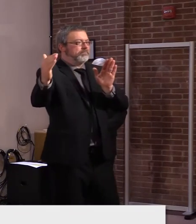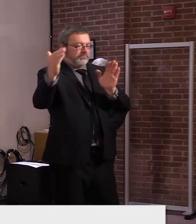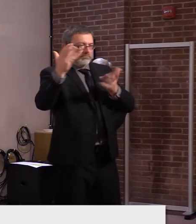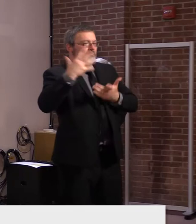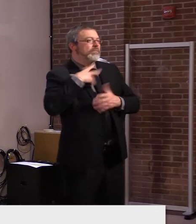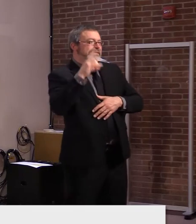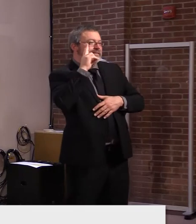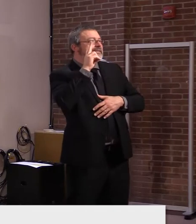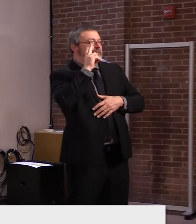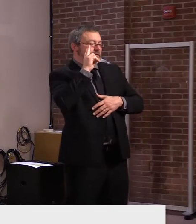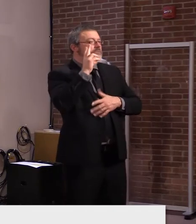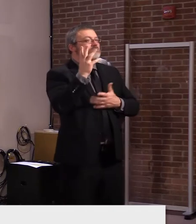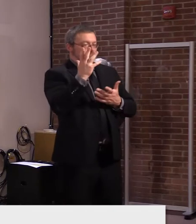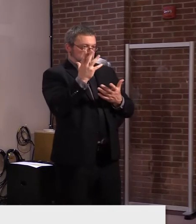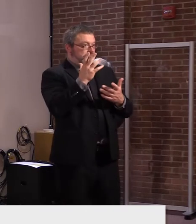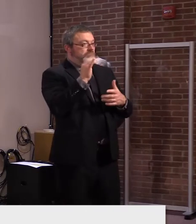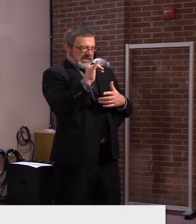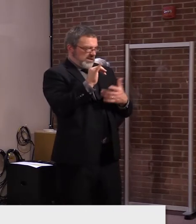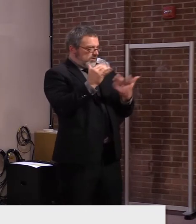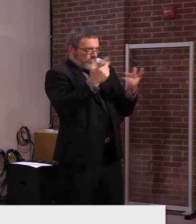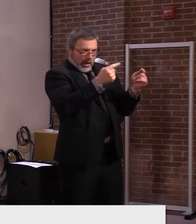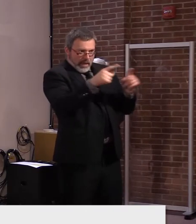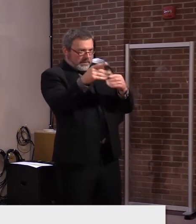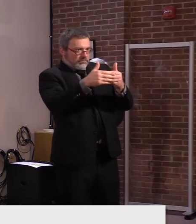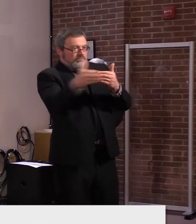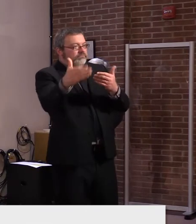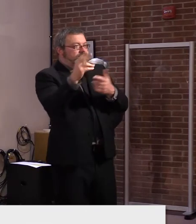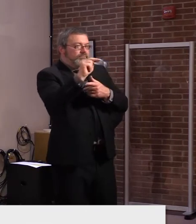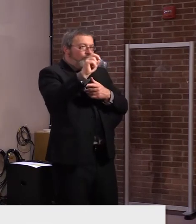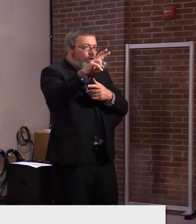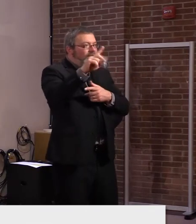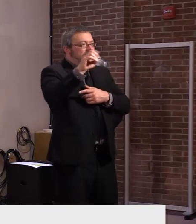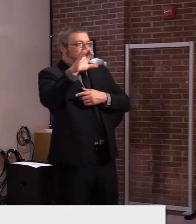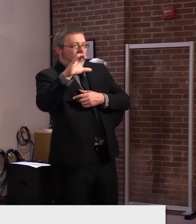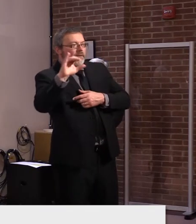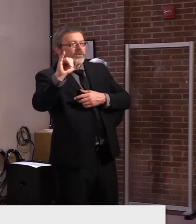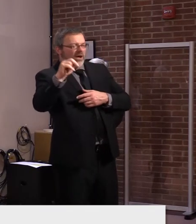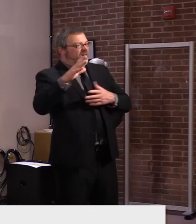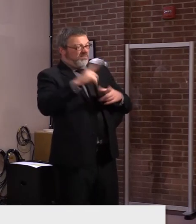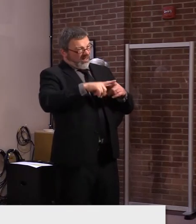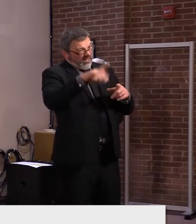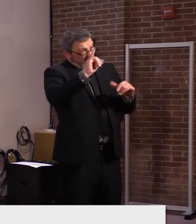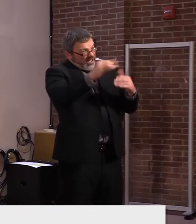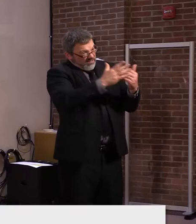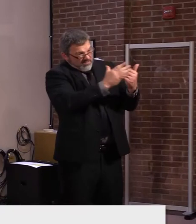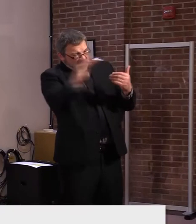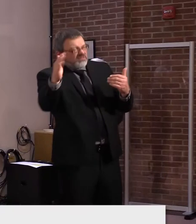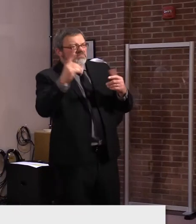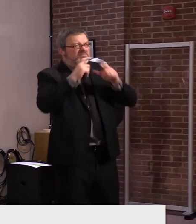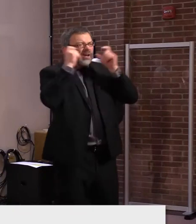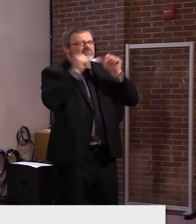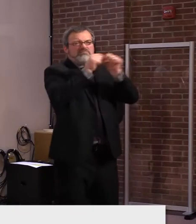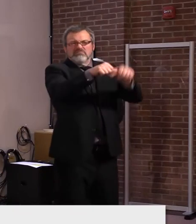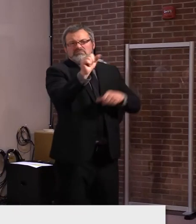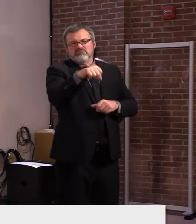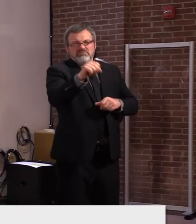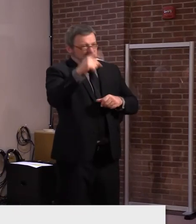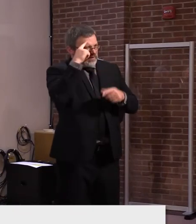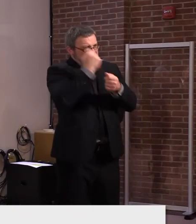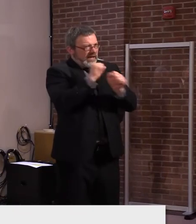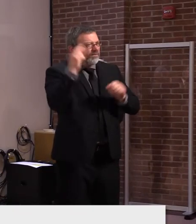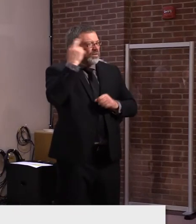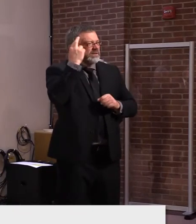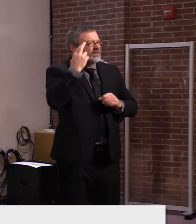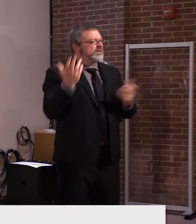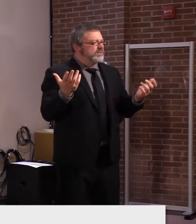And if we think it's necessary, we'll continue to provide that guidance. I did want to say, in terms of out